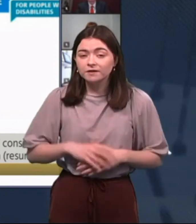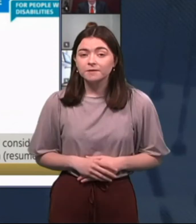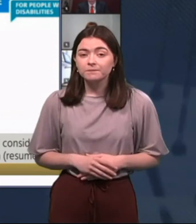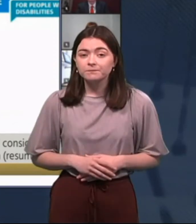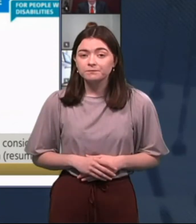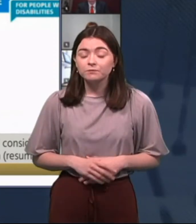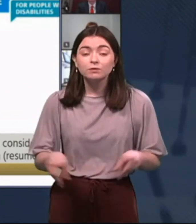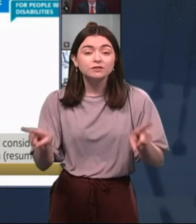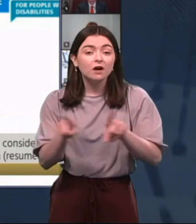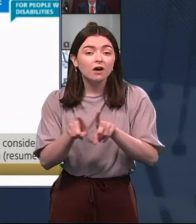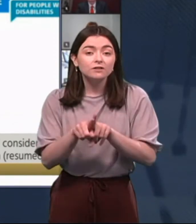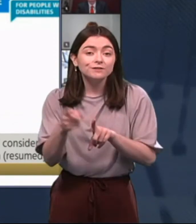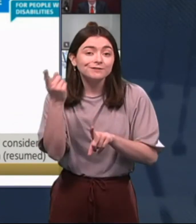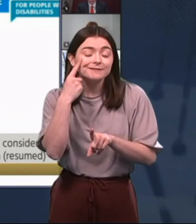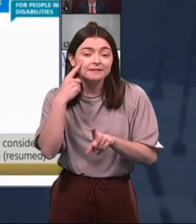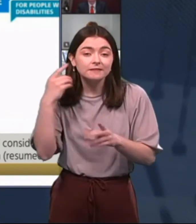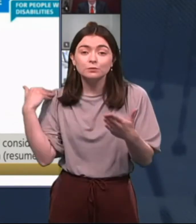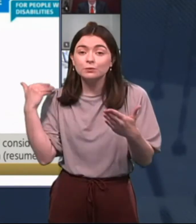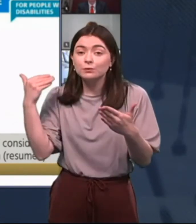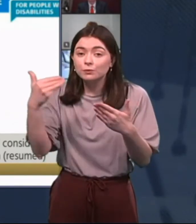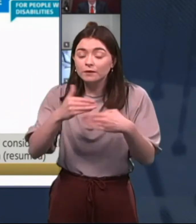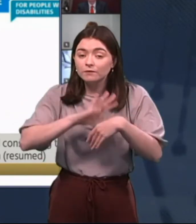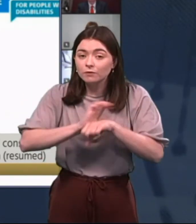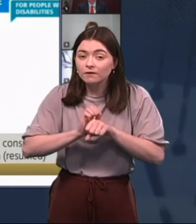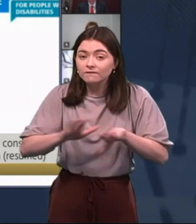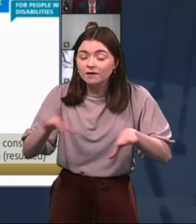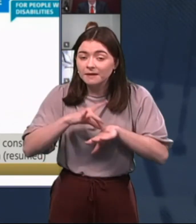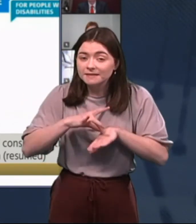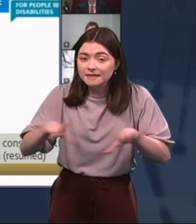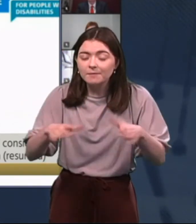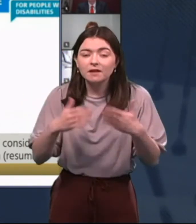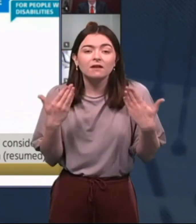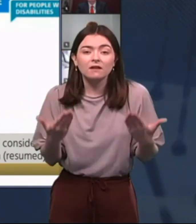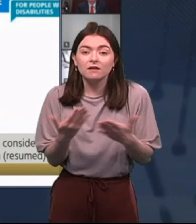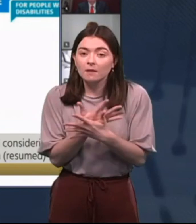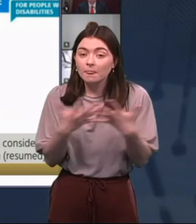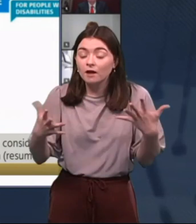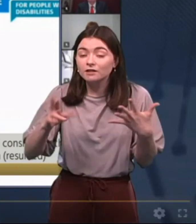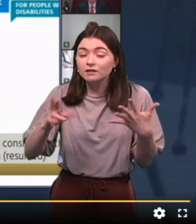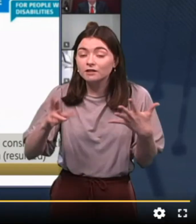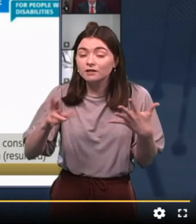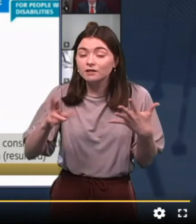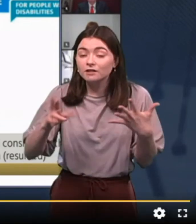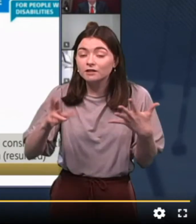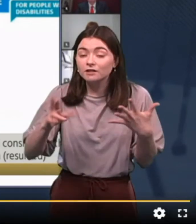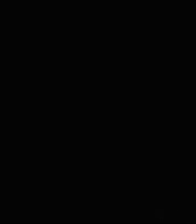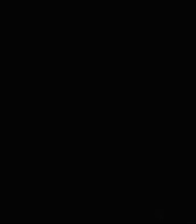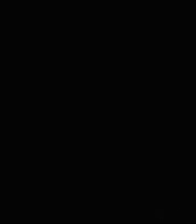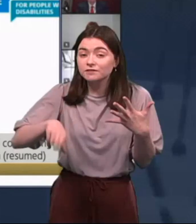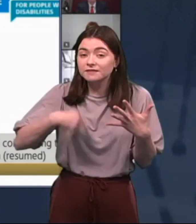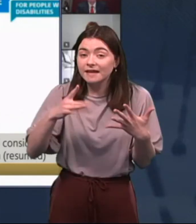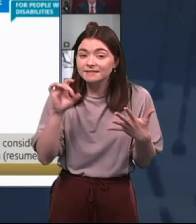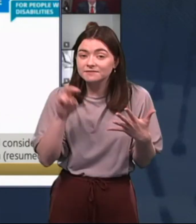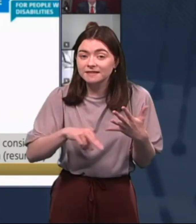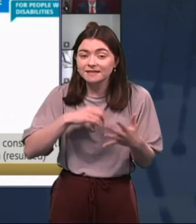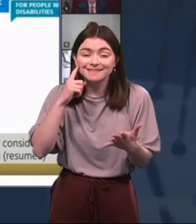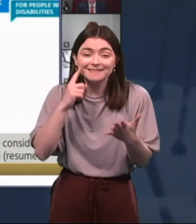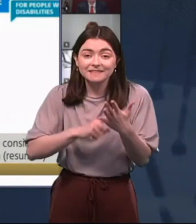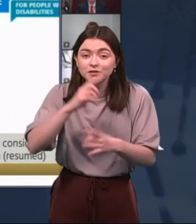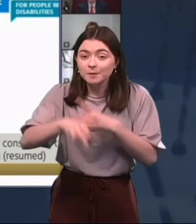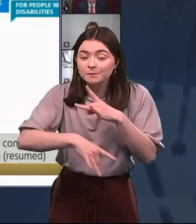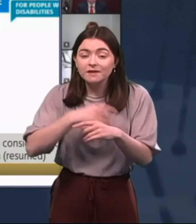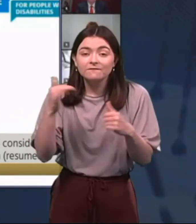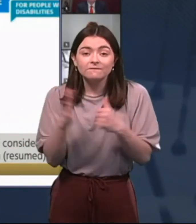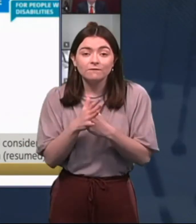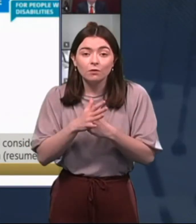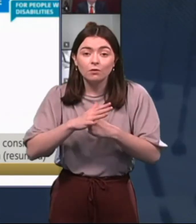also have seen throughout the COVID-19 pandemic much next of kin decision making with regard